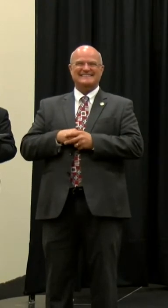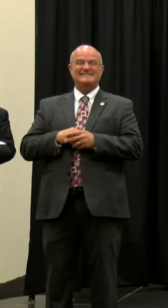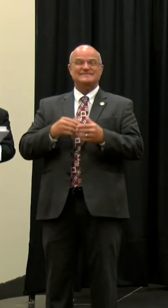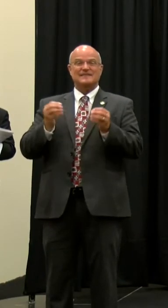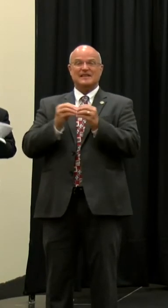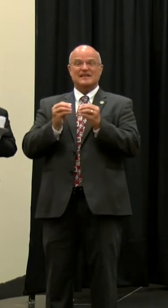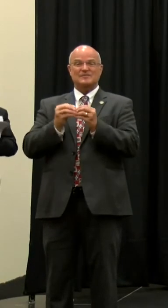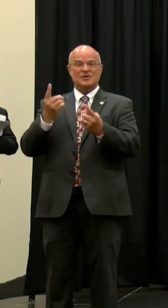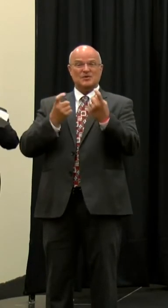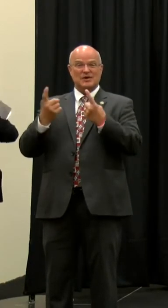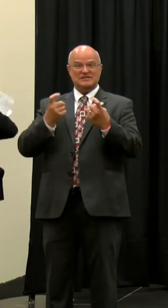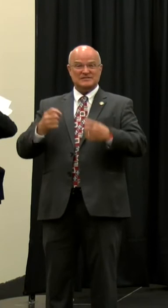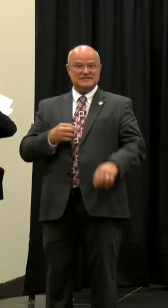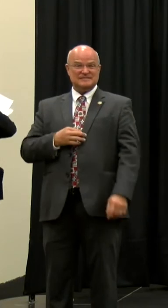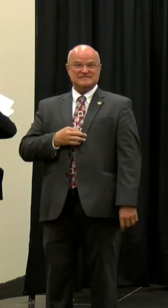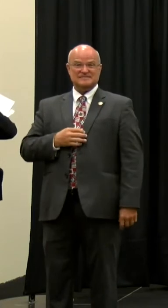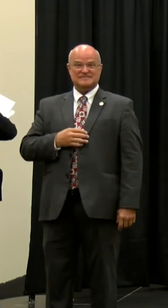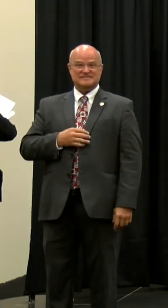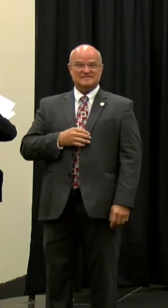Any other question?